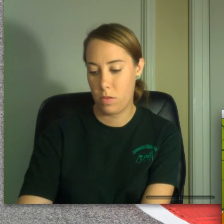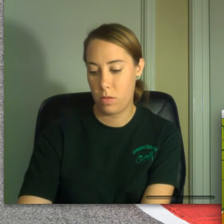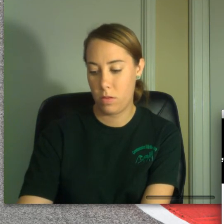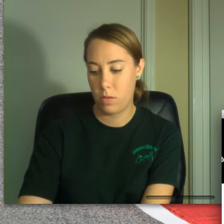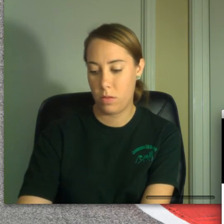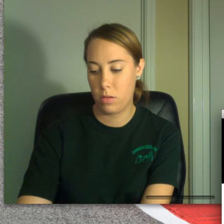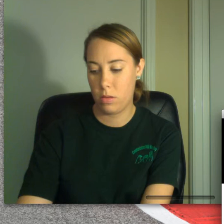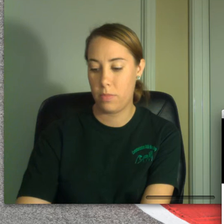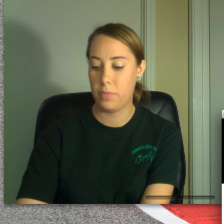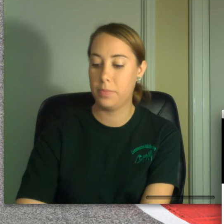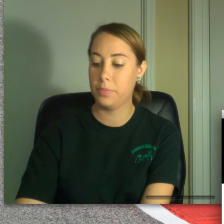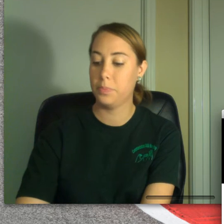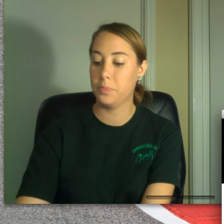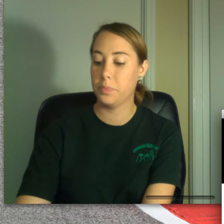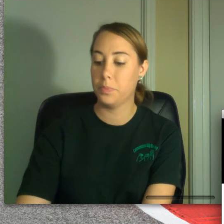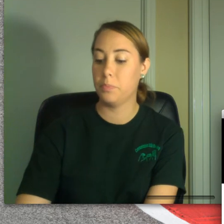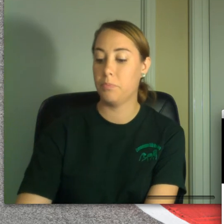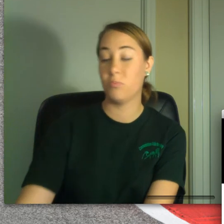leaves.